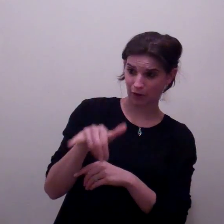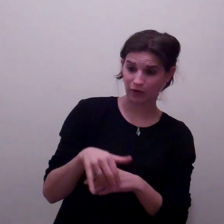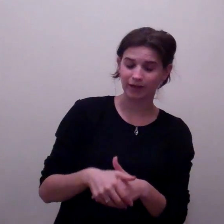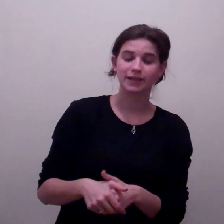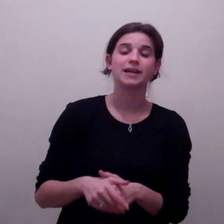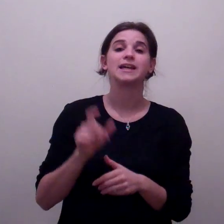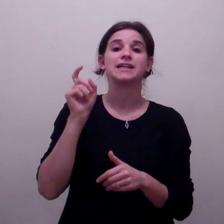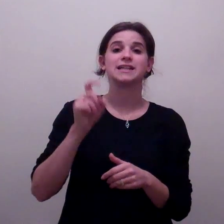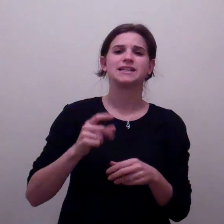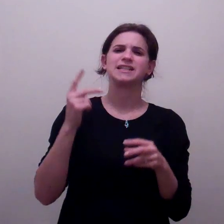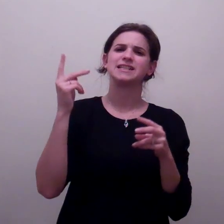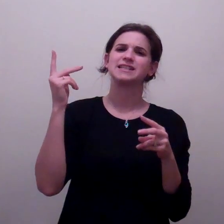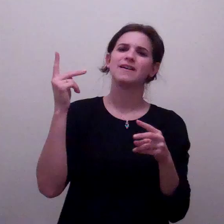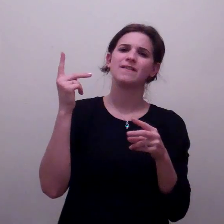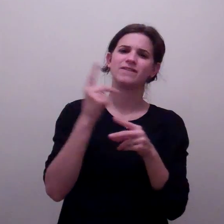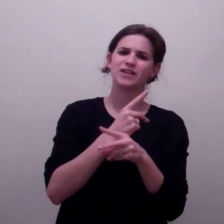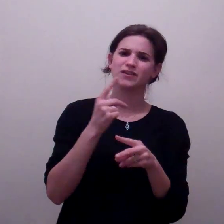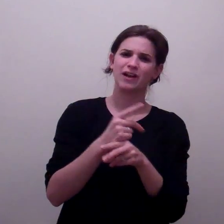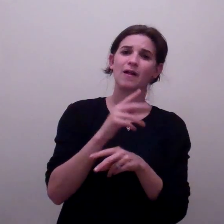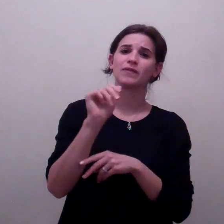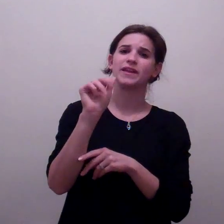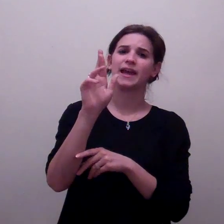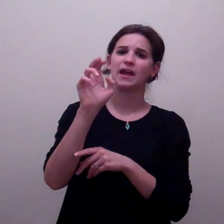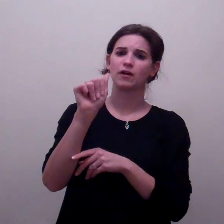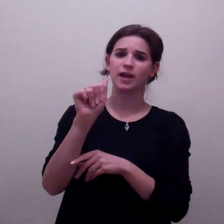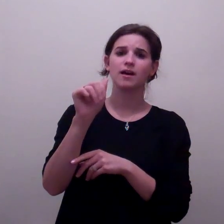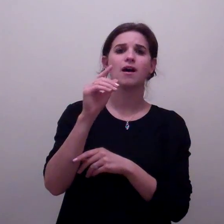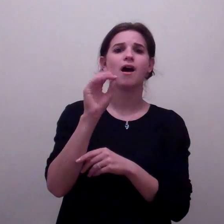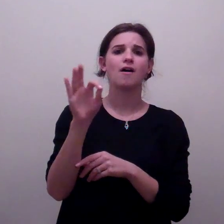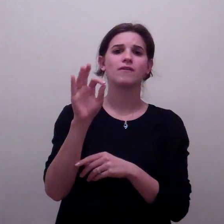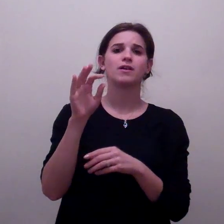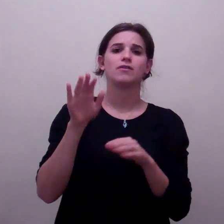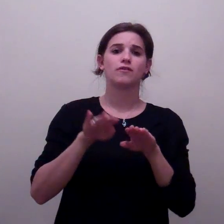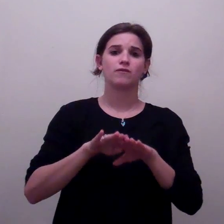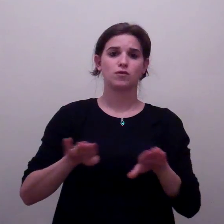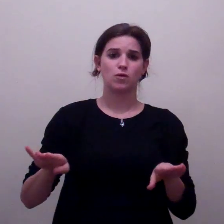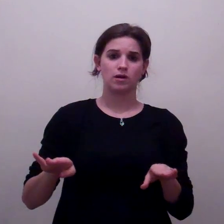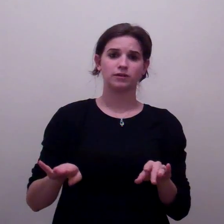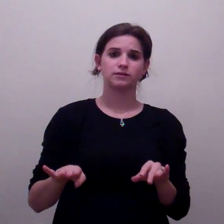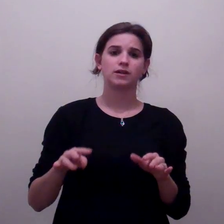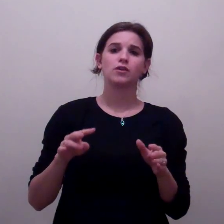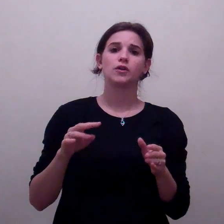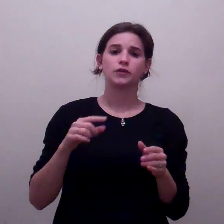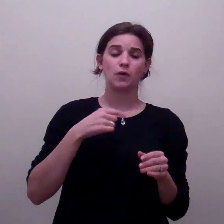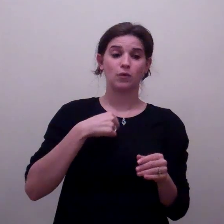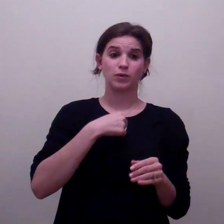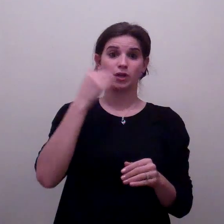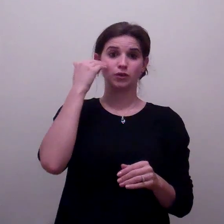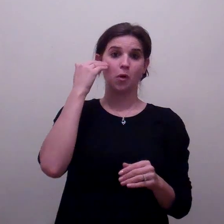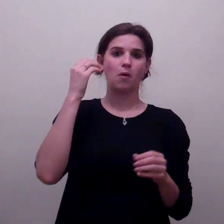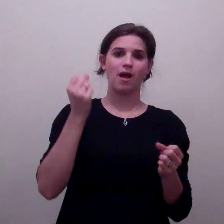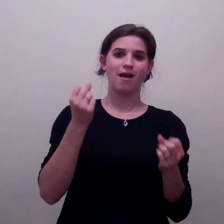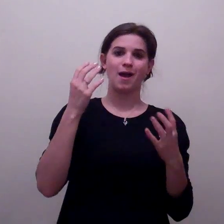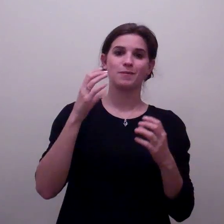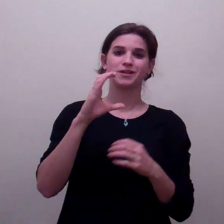floor so we know exactly how much cement to buy. Who can tell me how to do